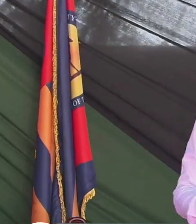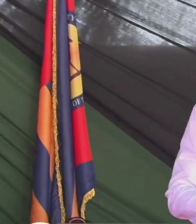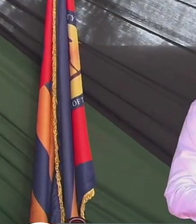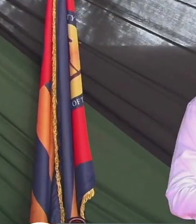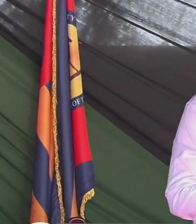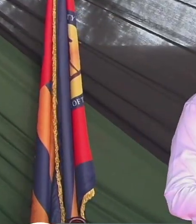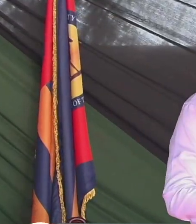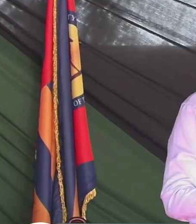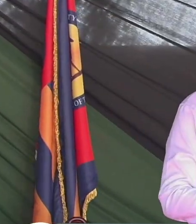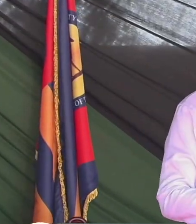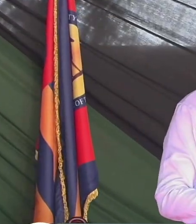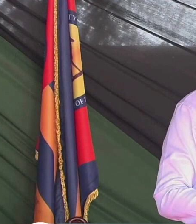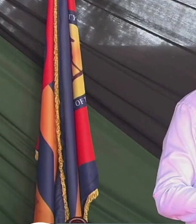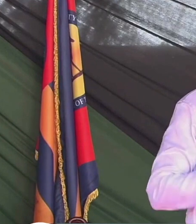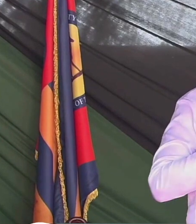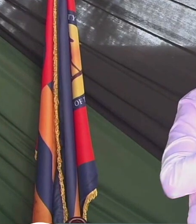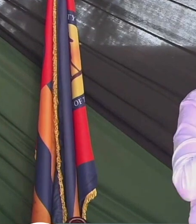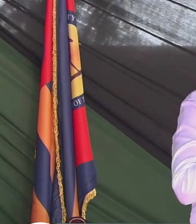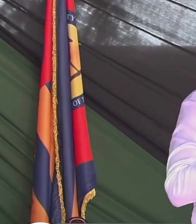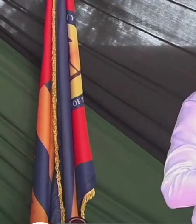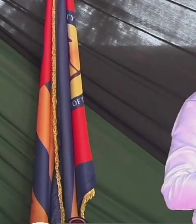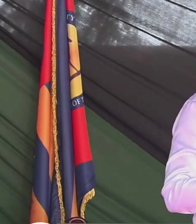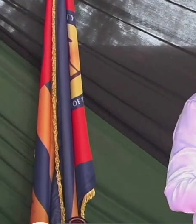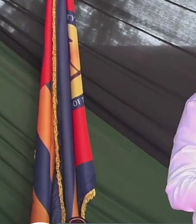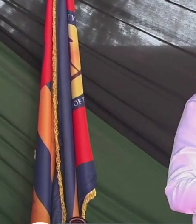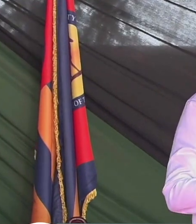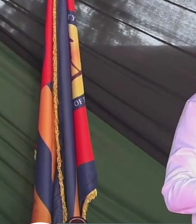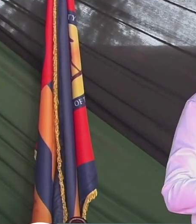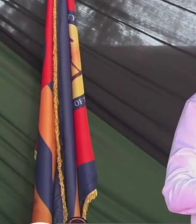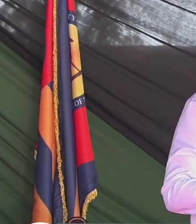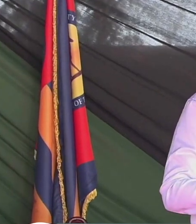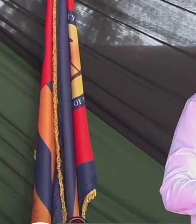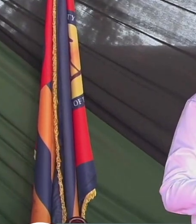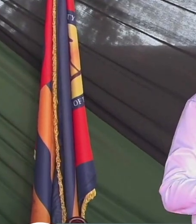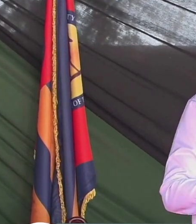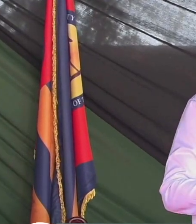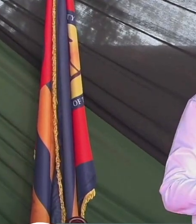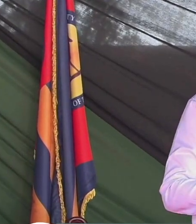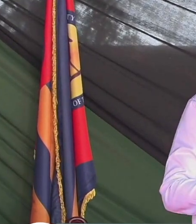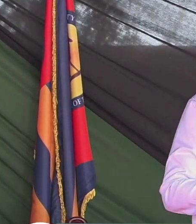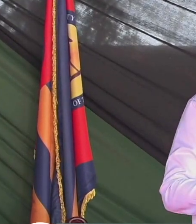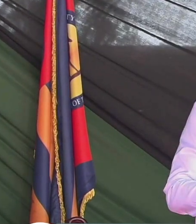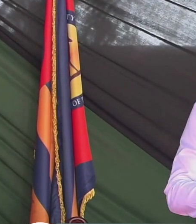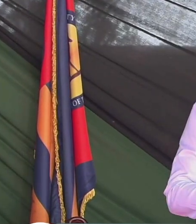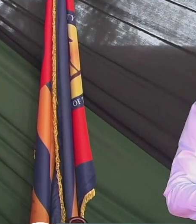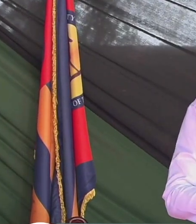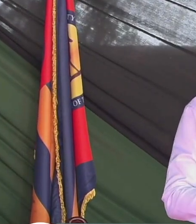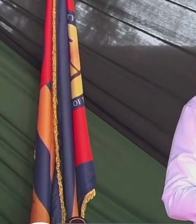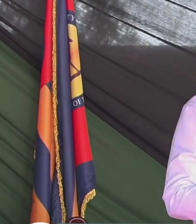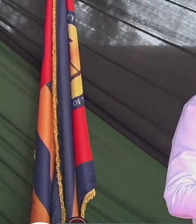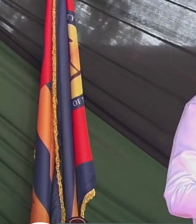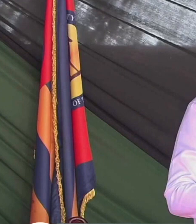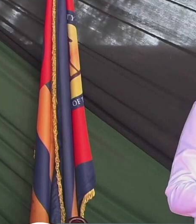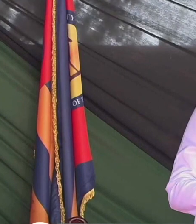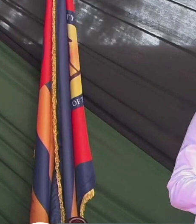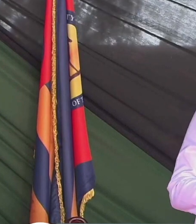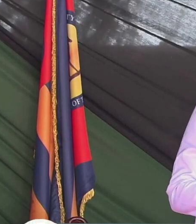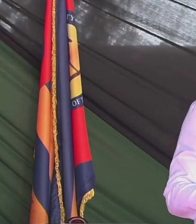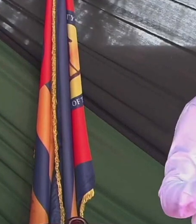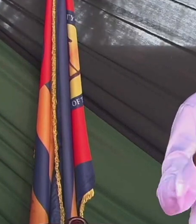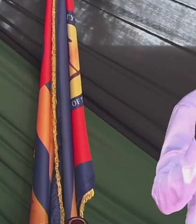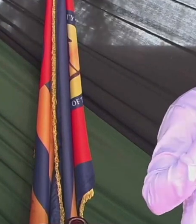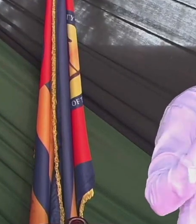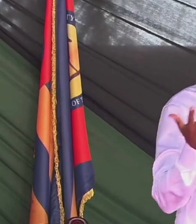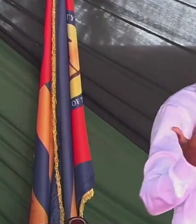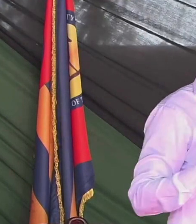my MCA for township has the same problem. I think it's